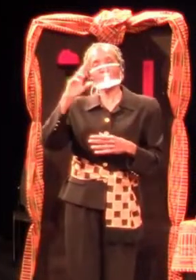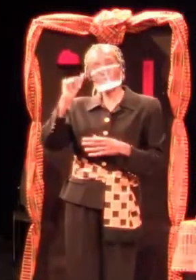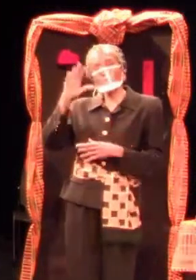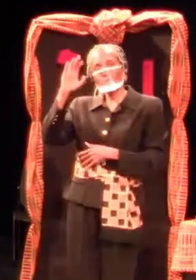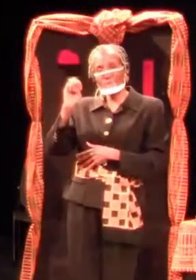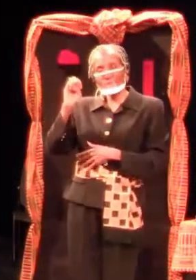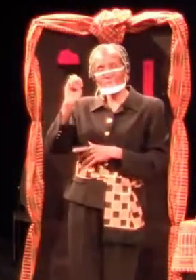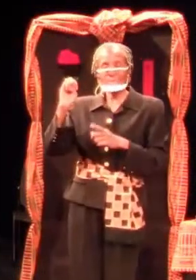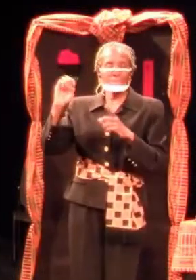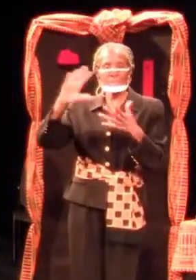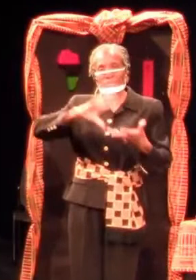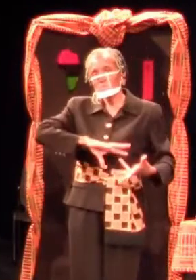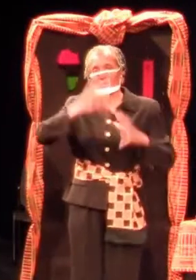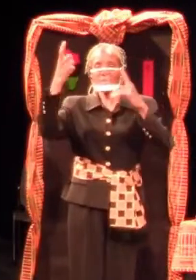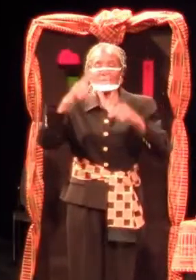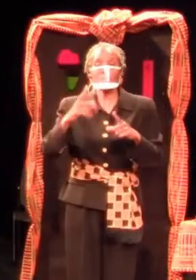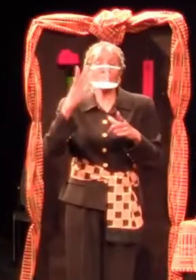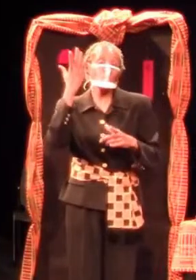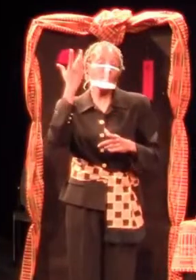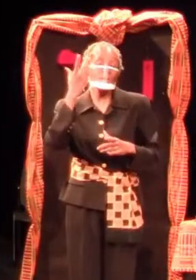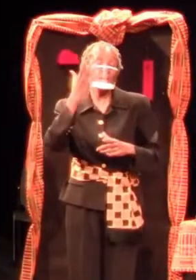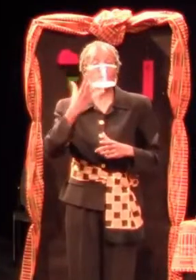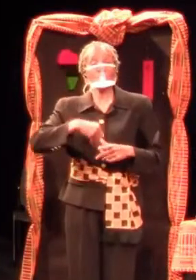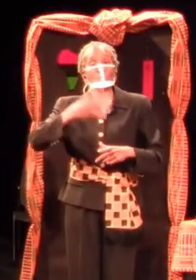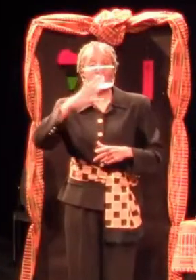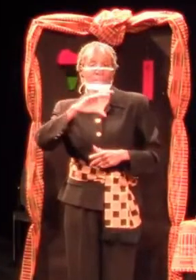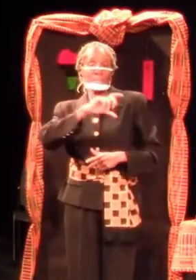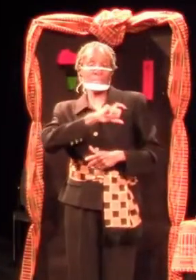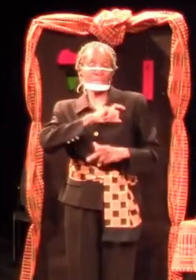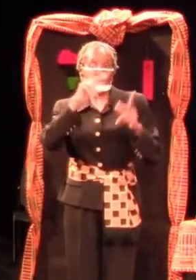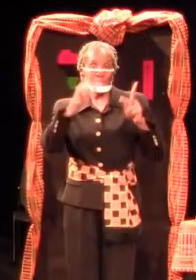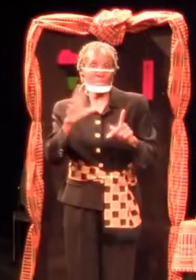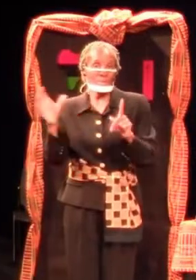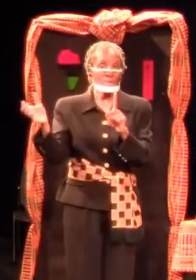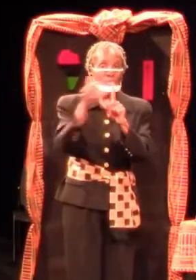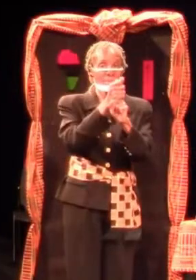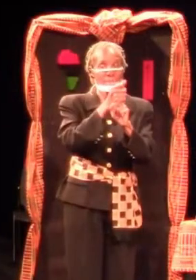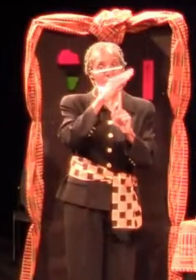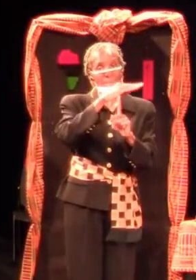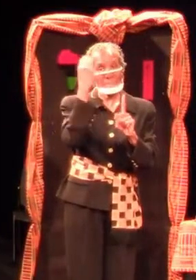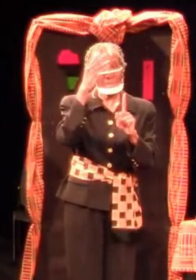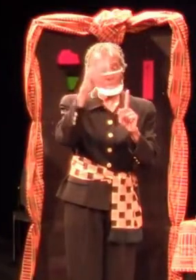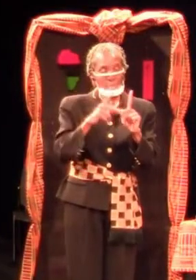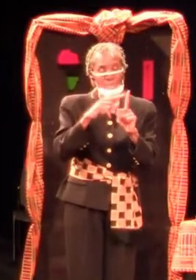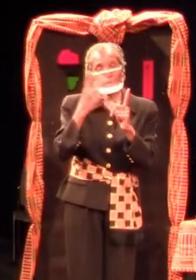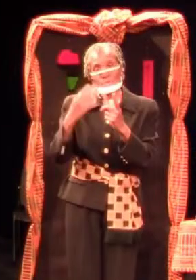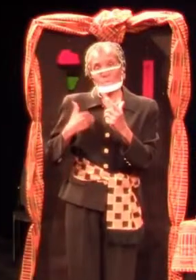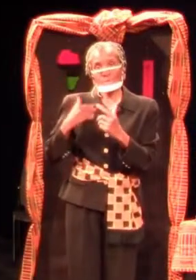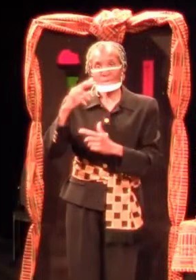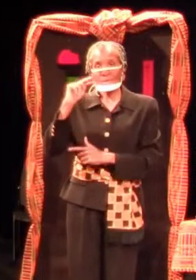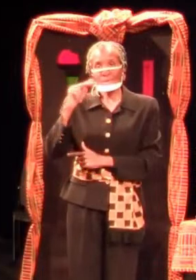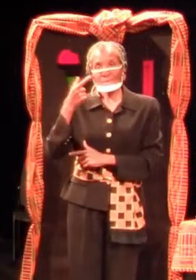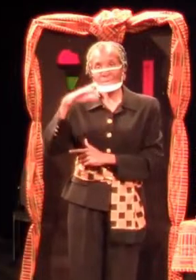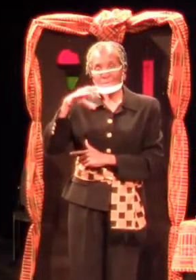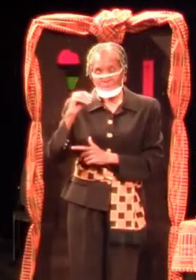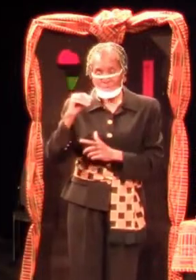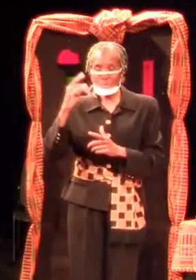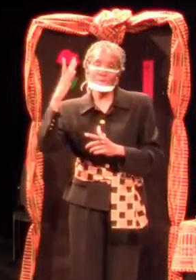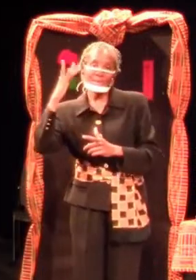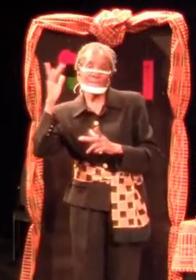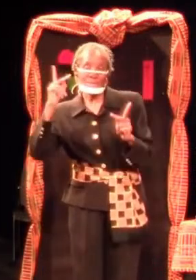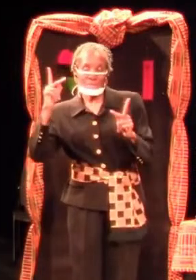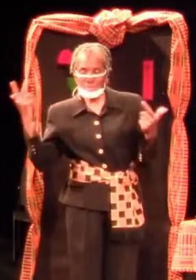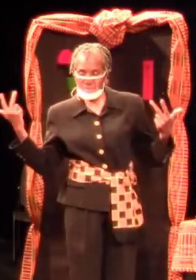of a Negro by white officers, right here at this corner. In this case, 2 young Negroes were stopped by California